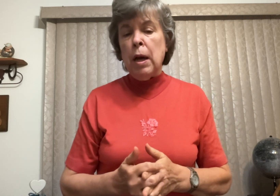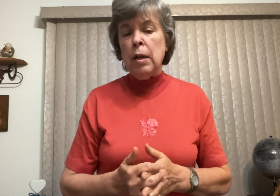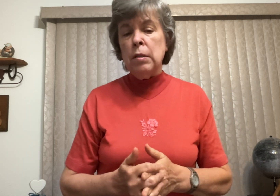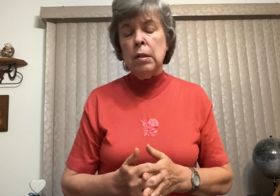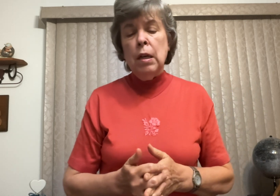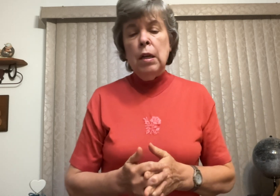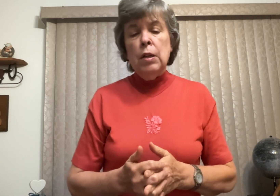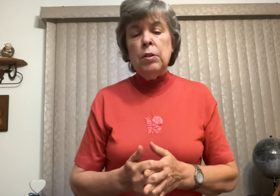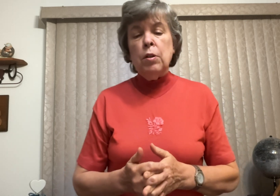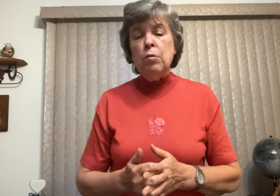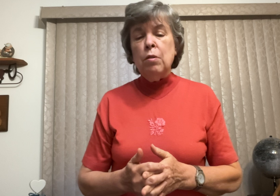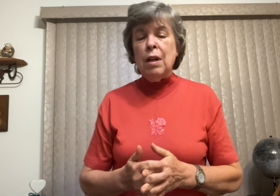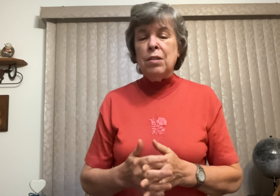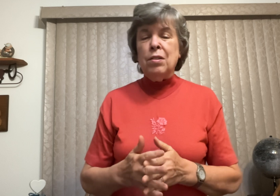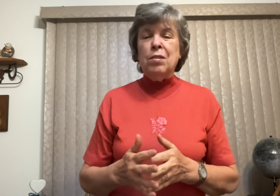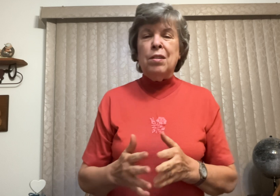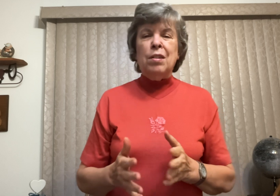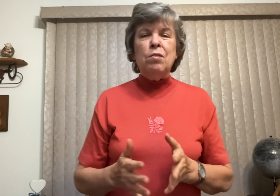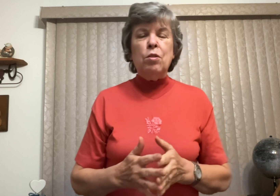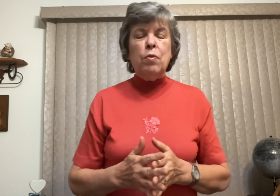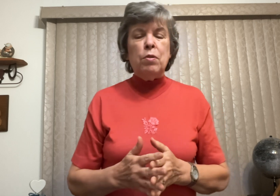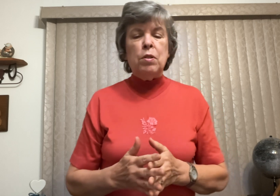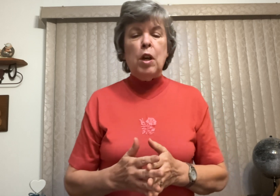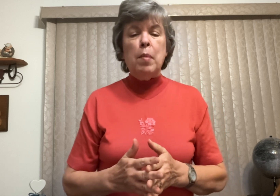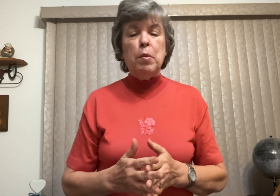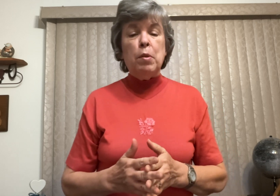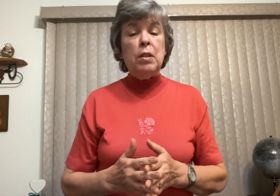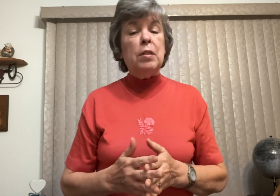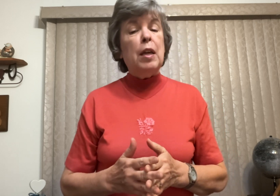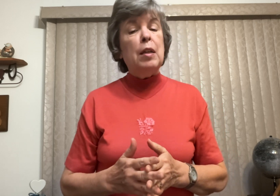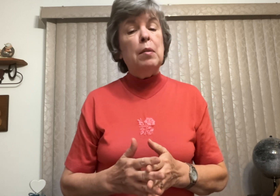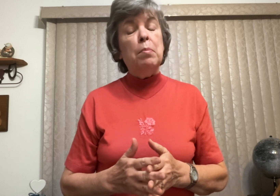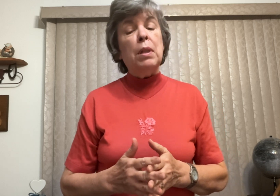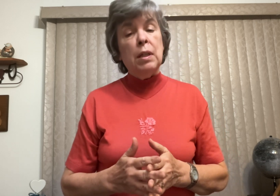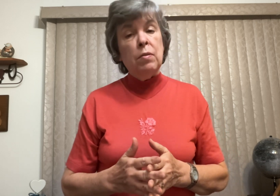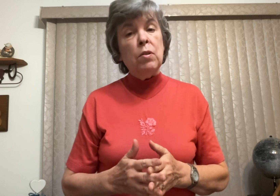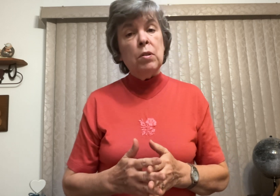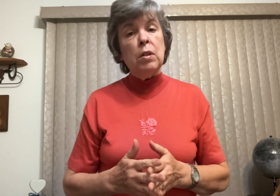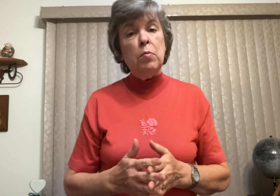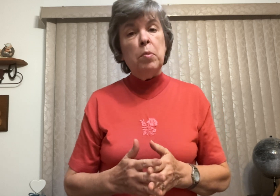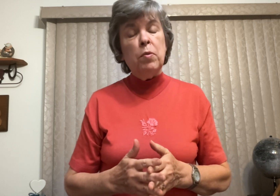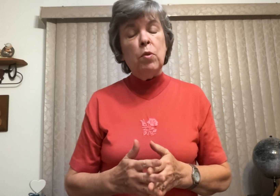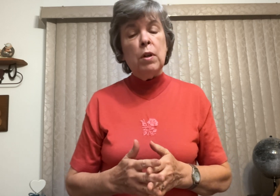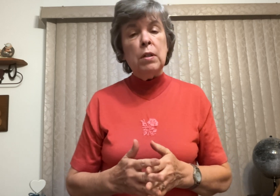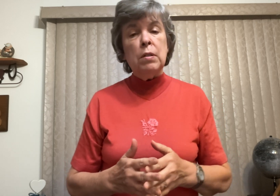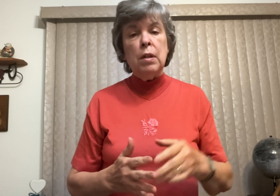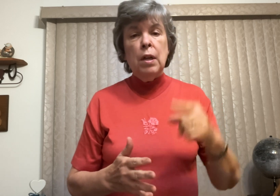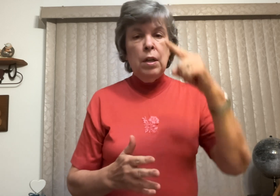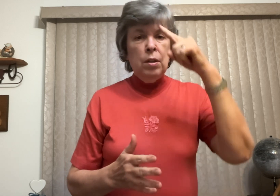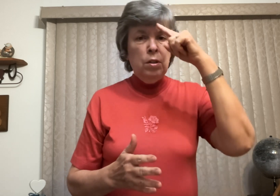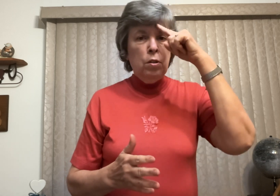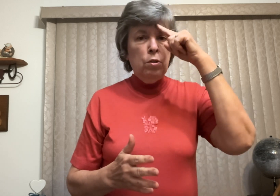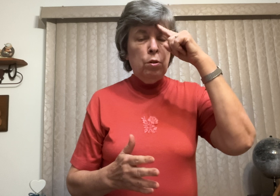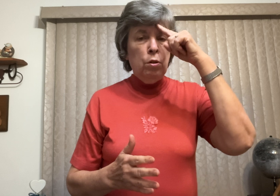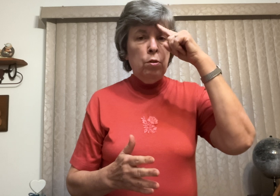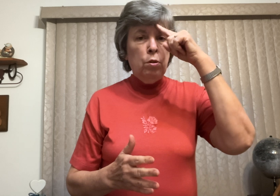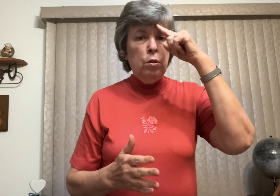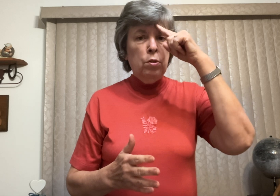past. So I don't know if there's time to really say believers lived before us. You know, you could